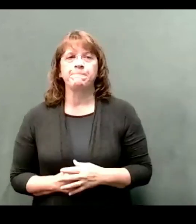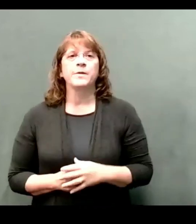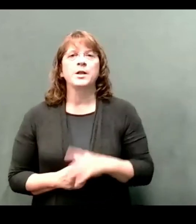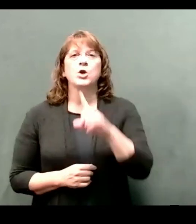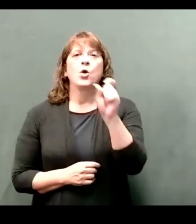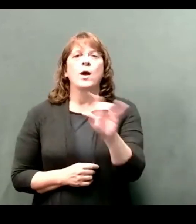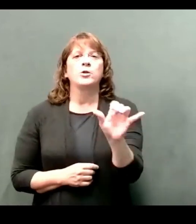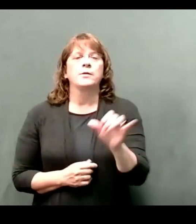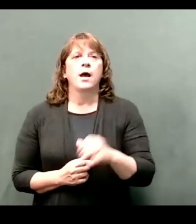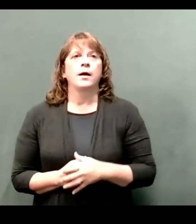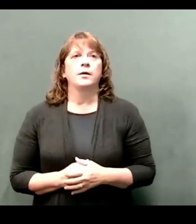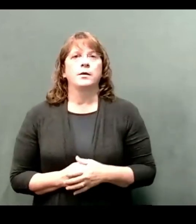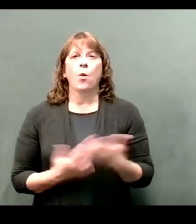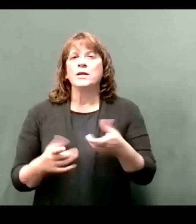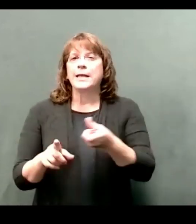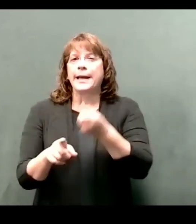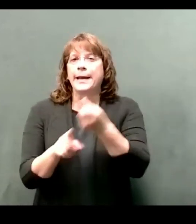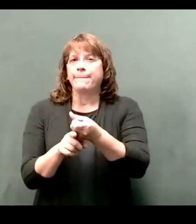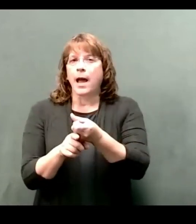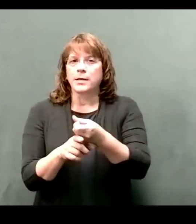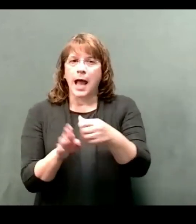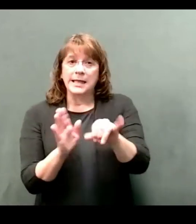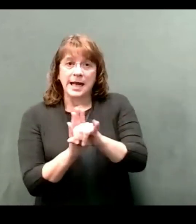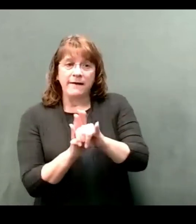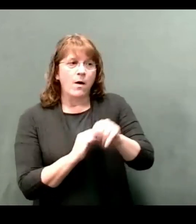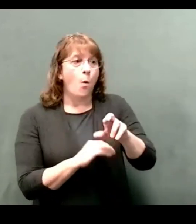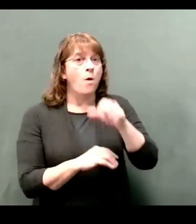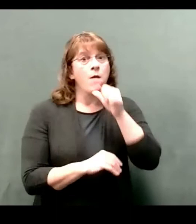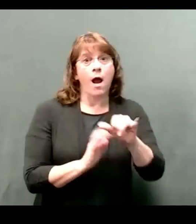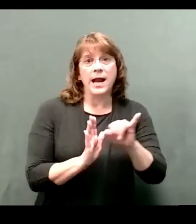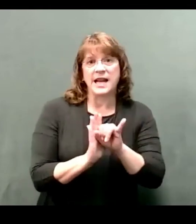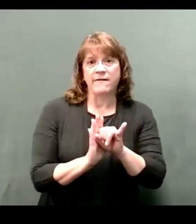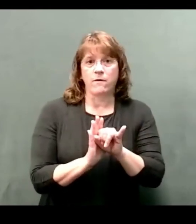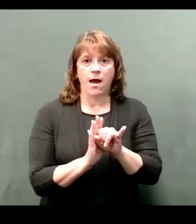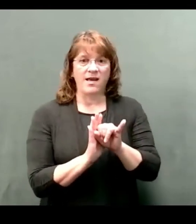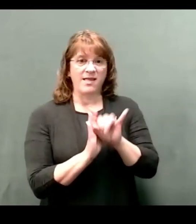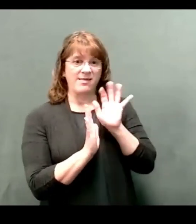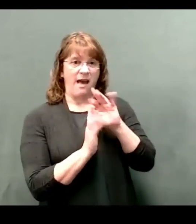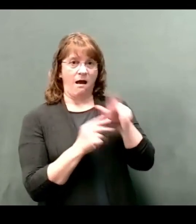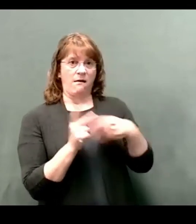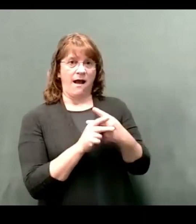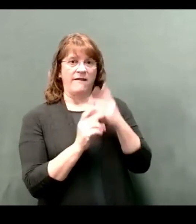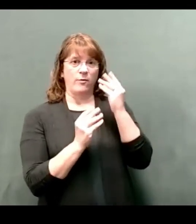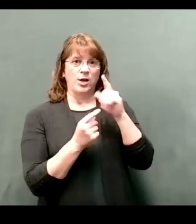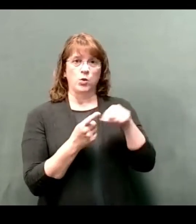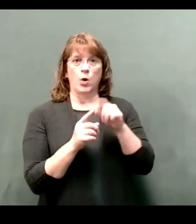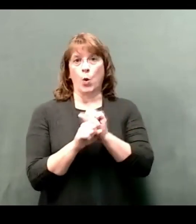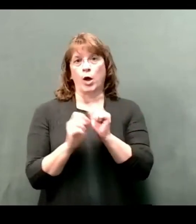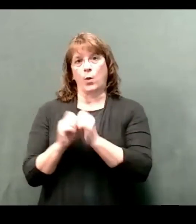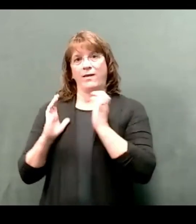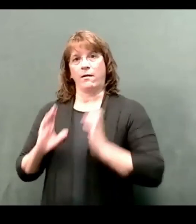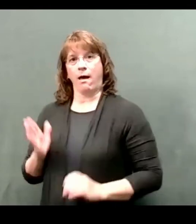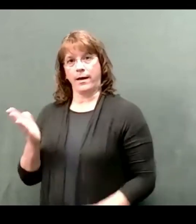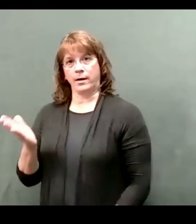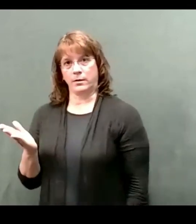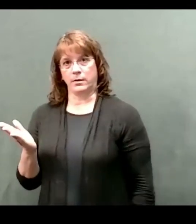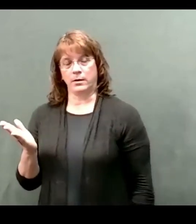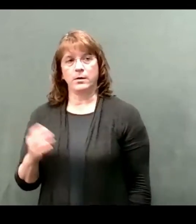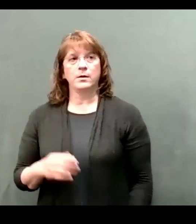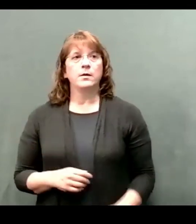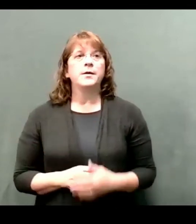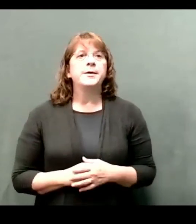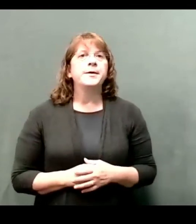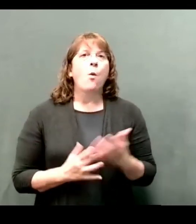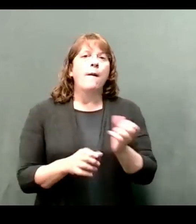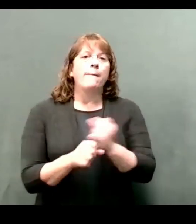these are questions like, what is the impact of identifying or not identifying this type of information when you're working with your clients?